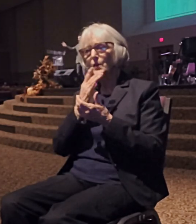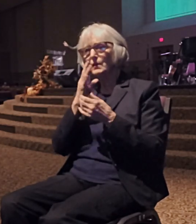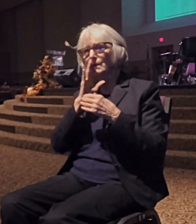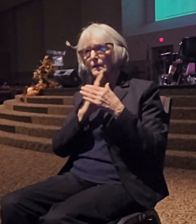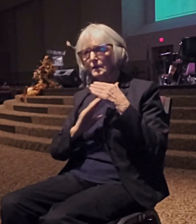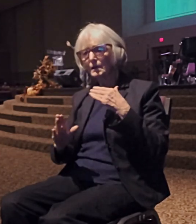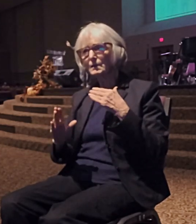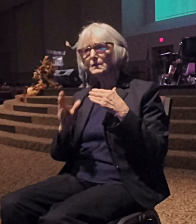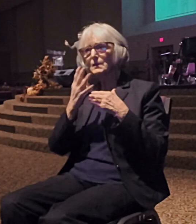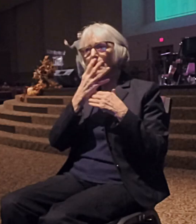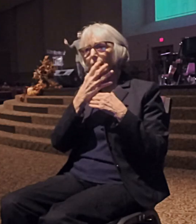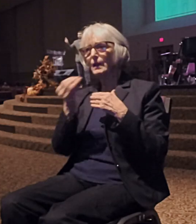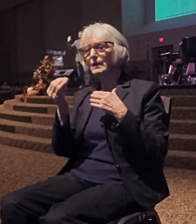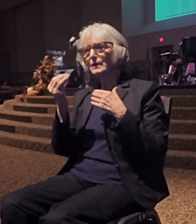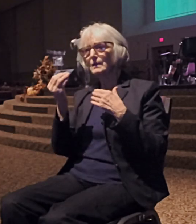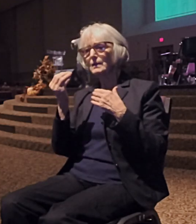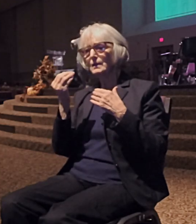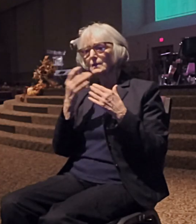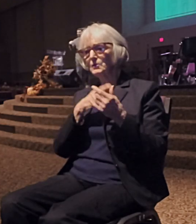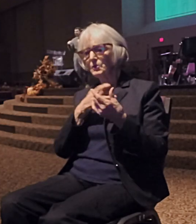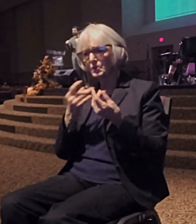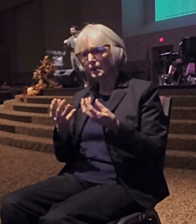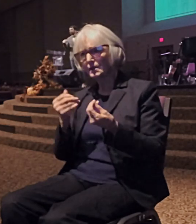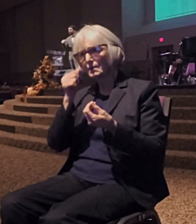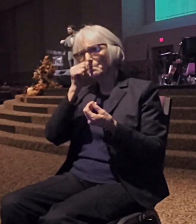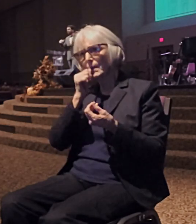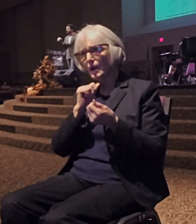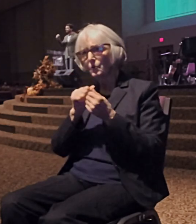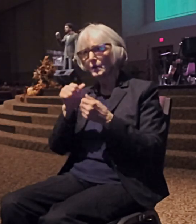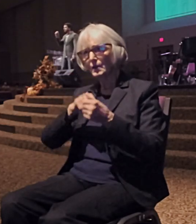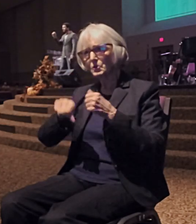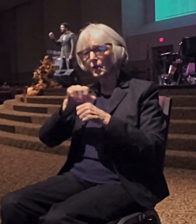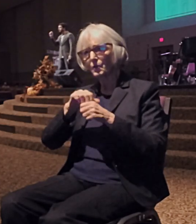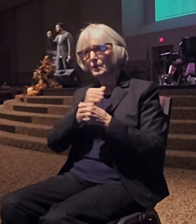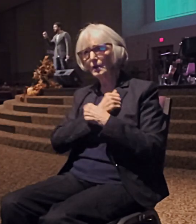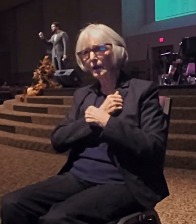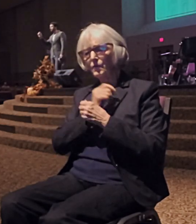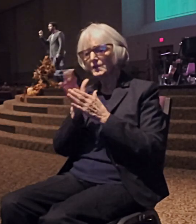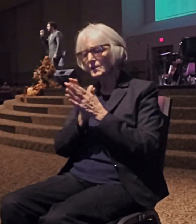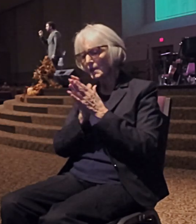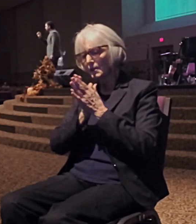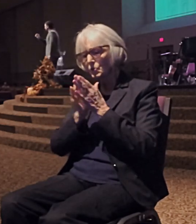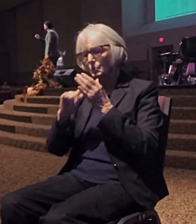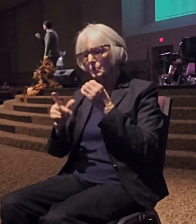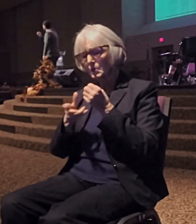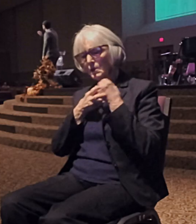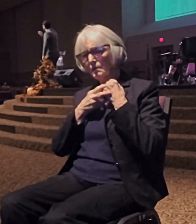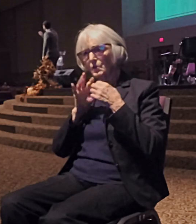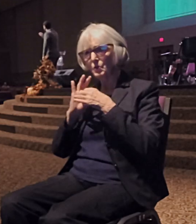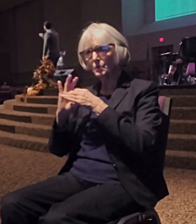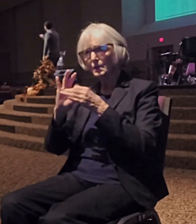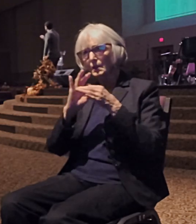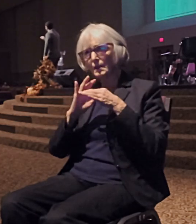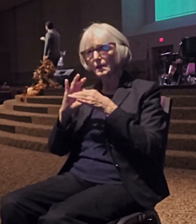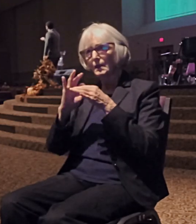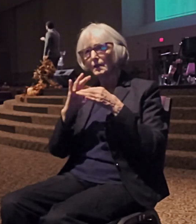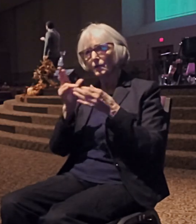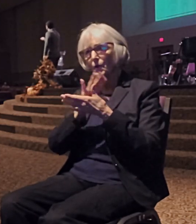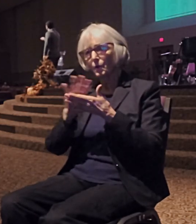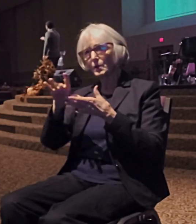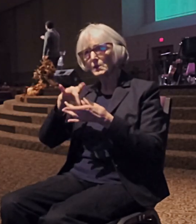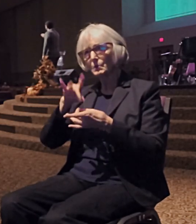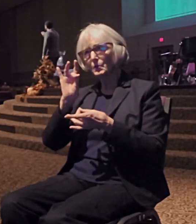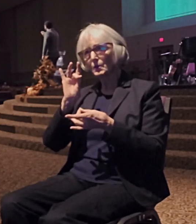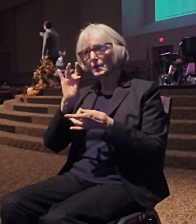bearing with one another in love, zealous to preserve the unity of the Holy